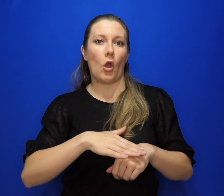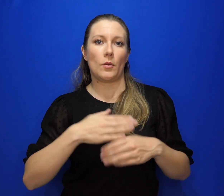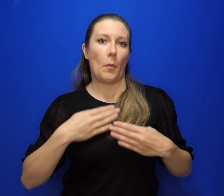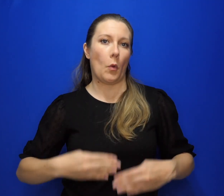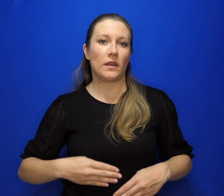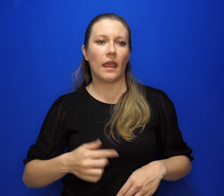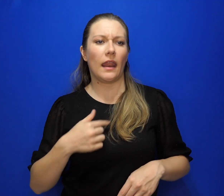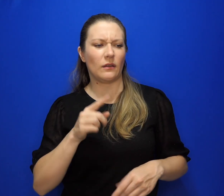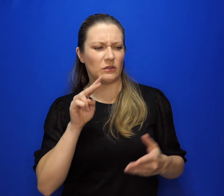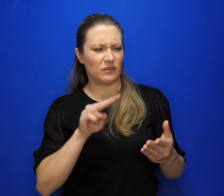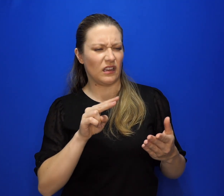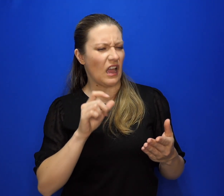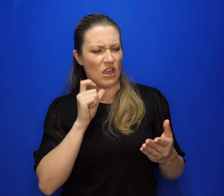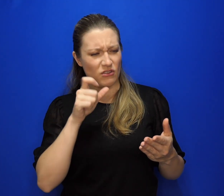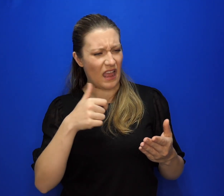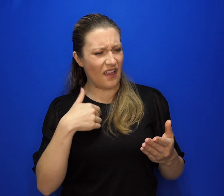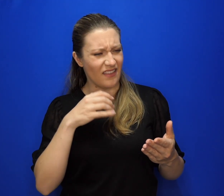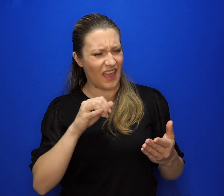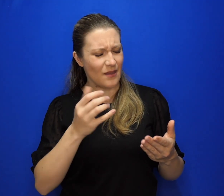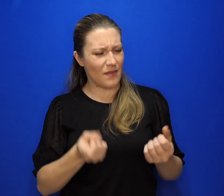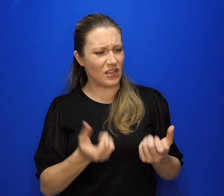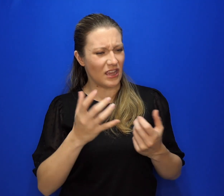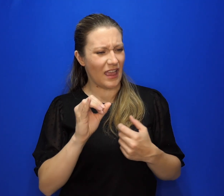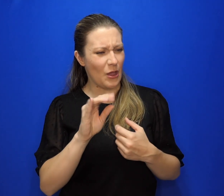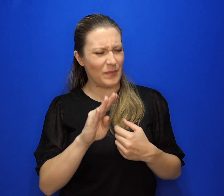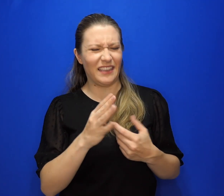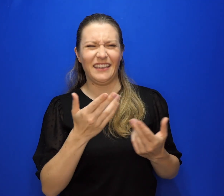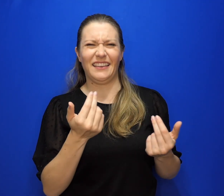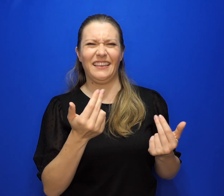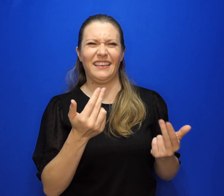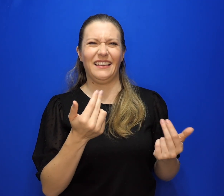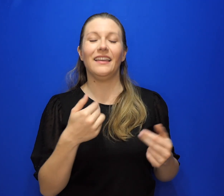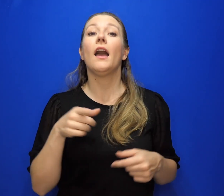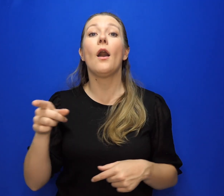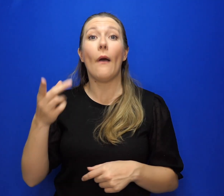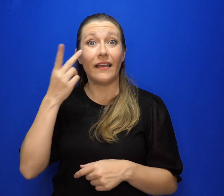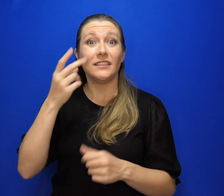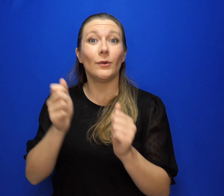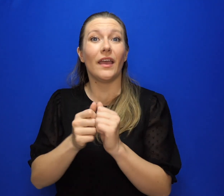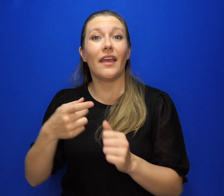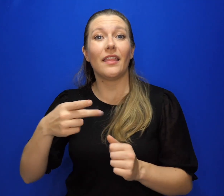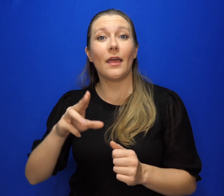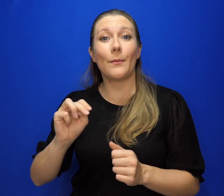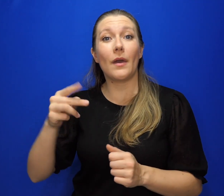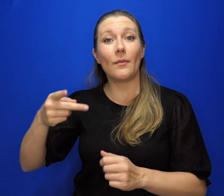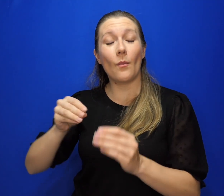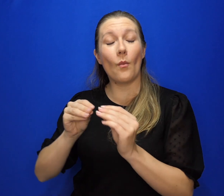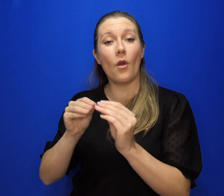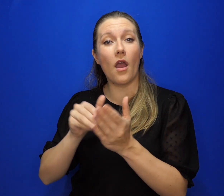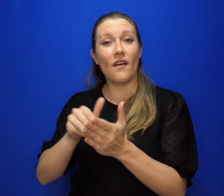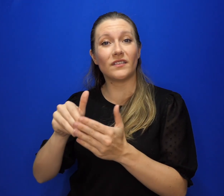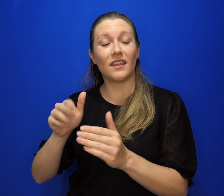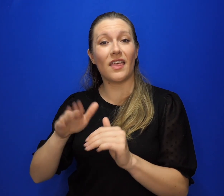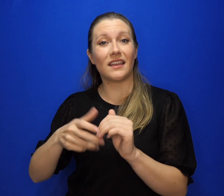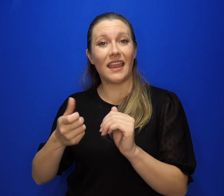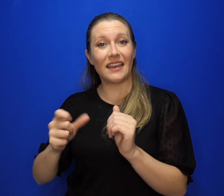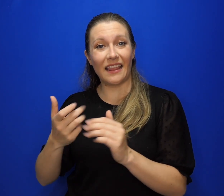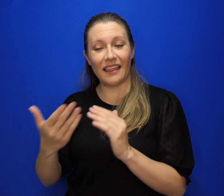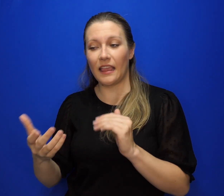You know what ends up happening This much. with a pump? What I see happen to people more frequently than anything else. It's not like saying to yourself, like, oh, I'm going to